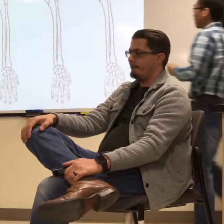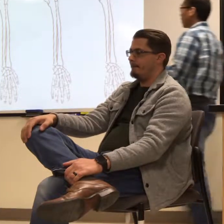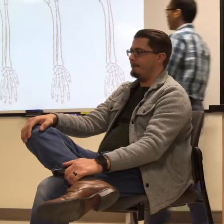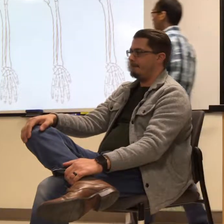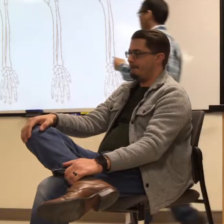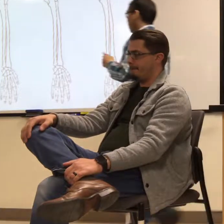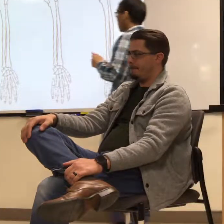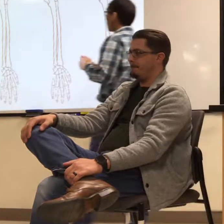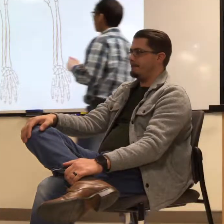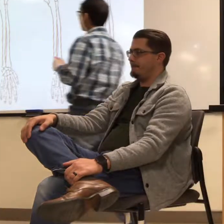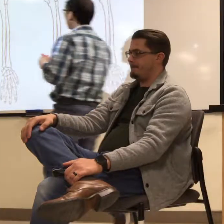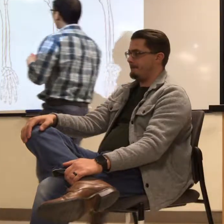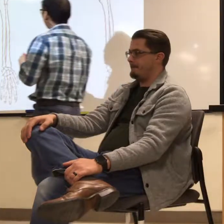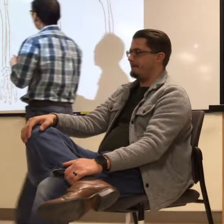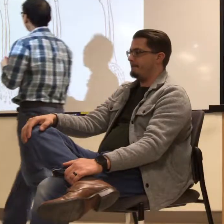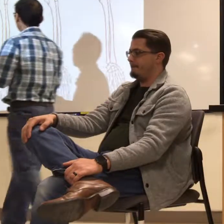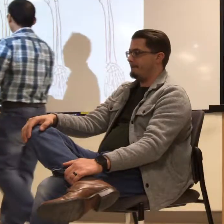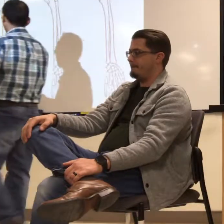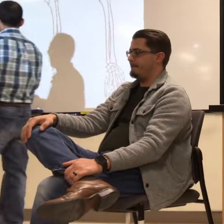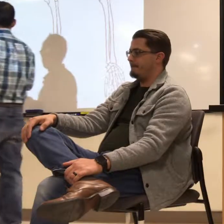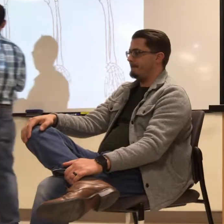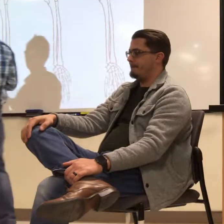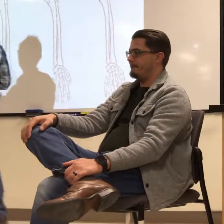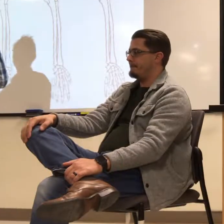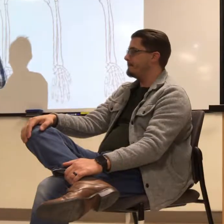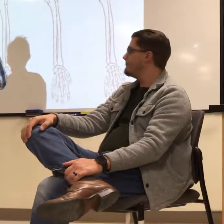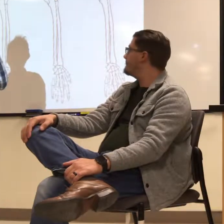So on my little